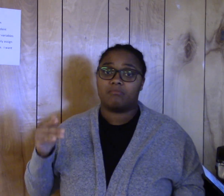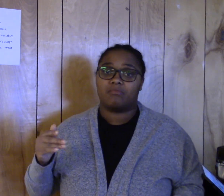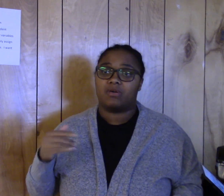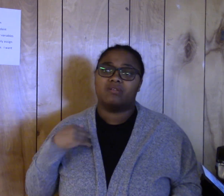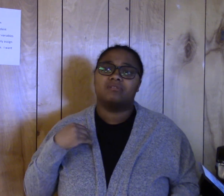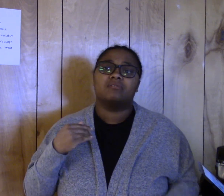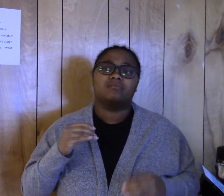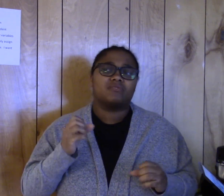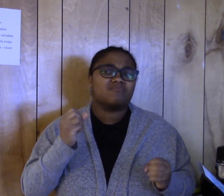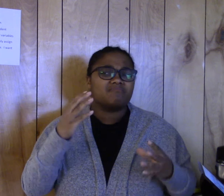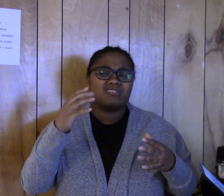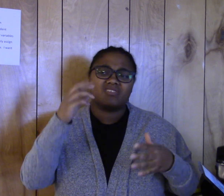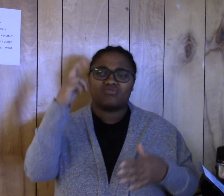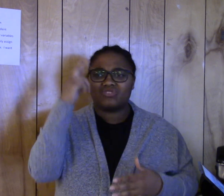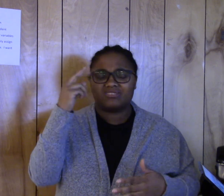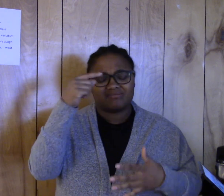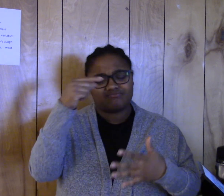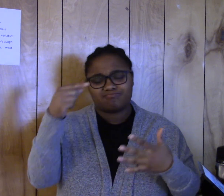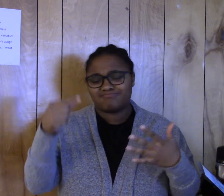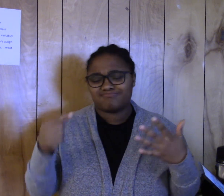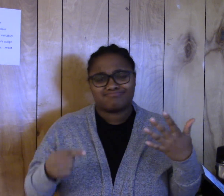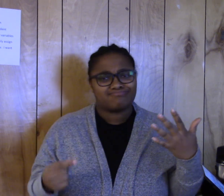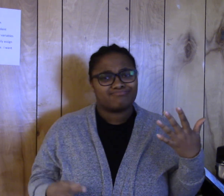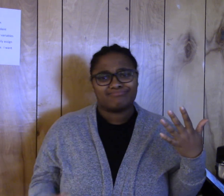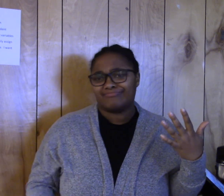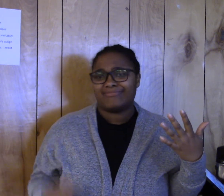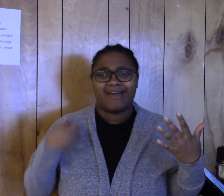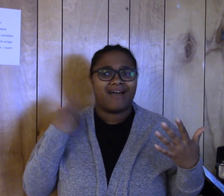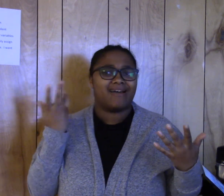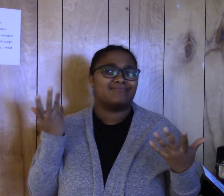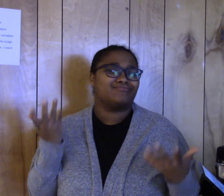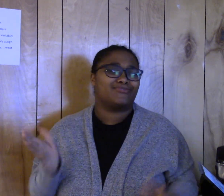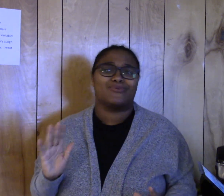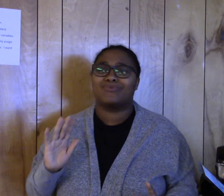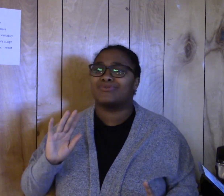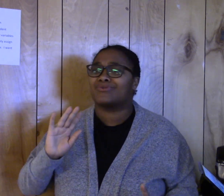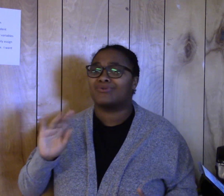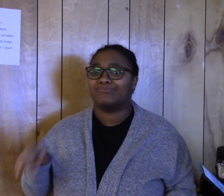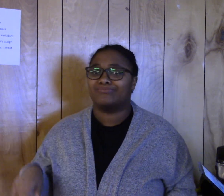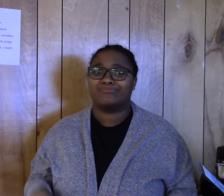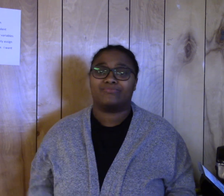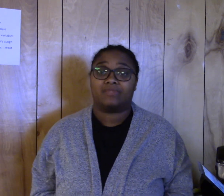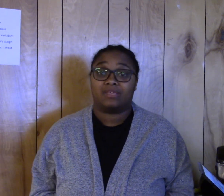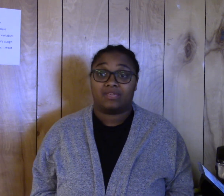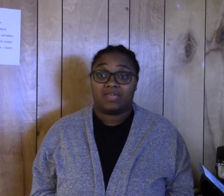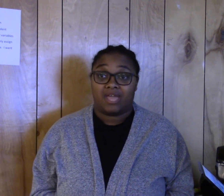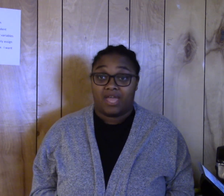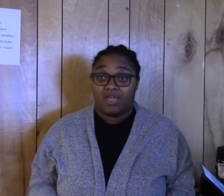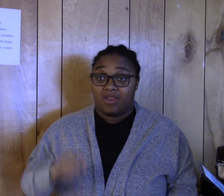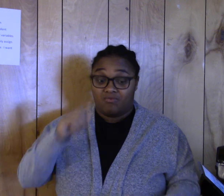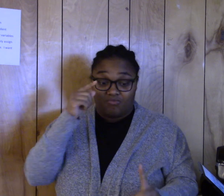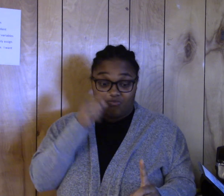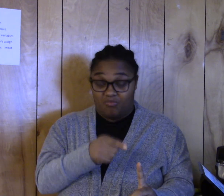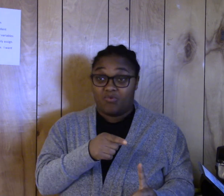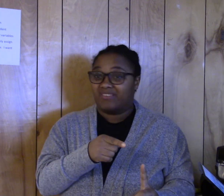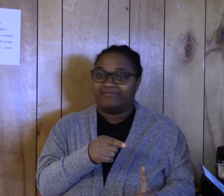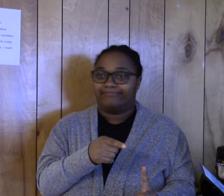I didn't want to go there. And part of it is that I don't trust my dad. You know, if he tells me to do something because it's